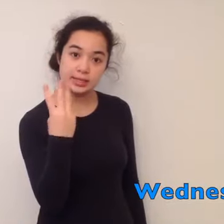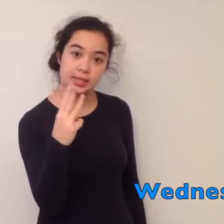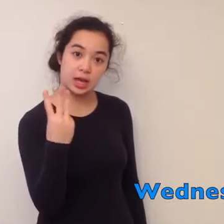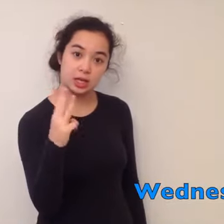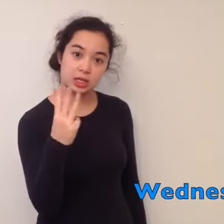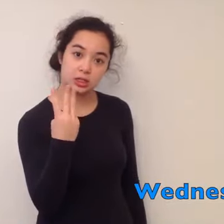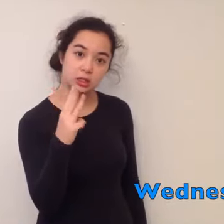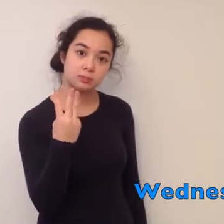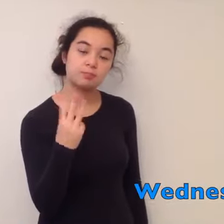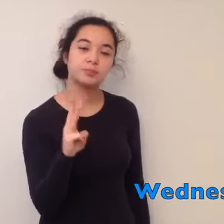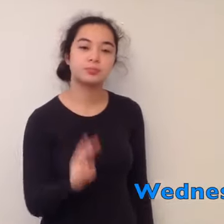Wednesday.